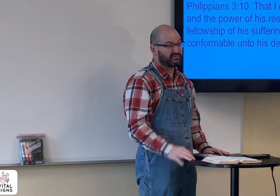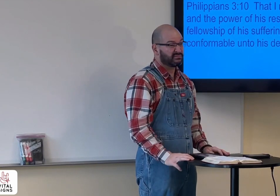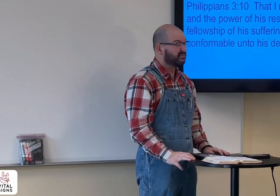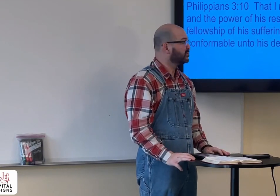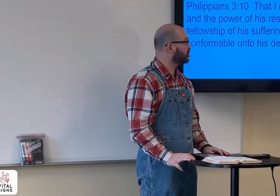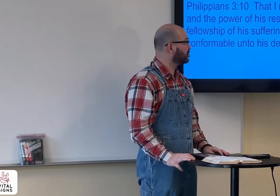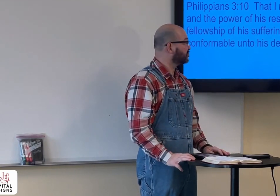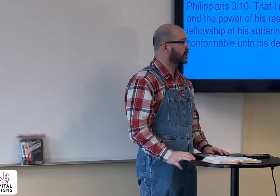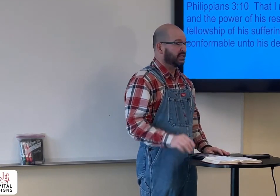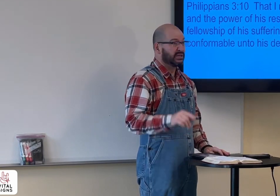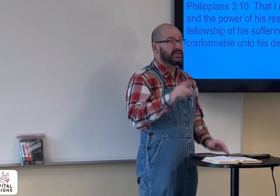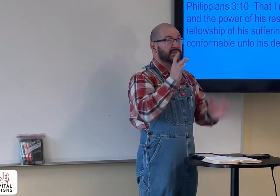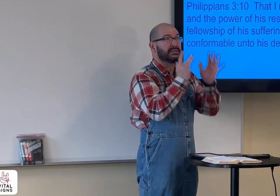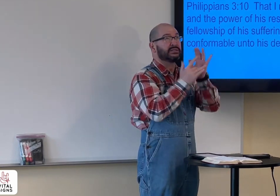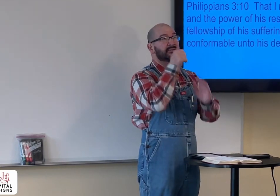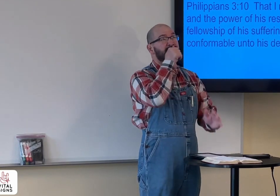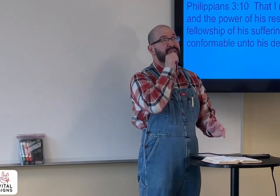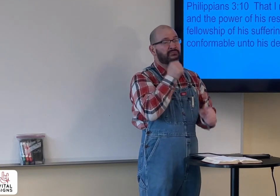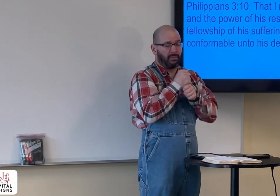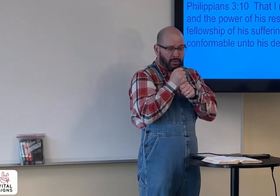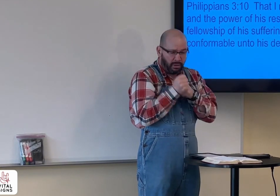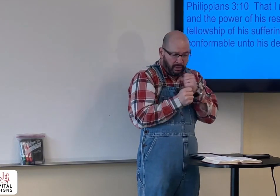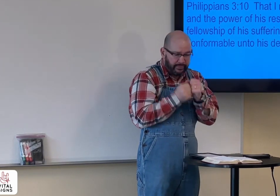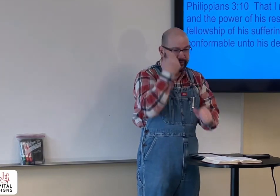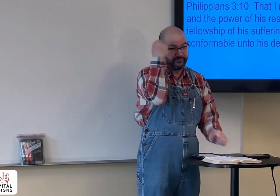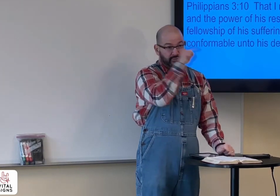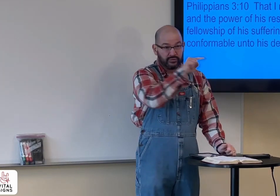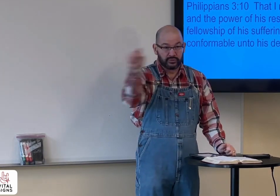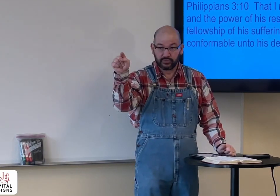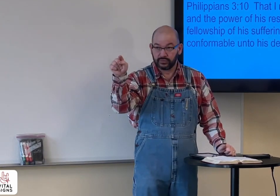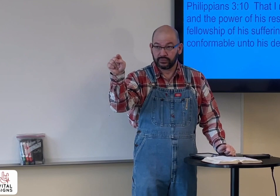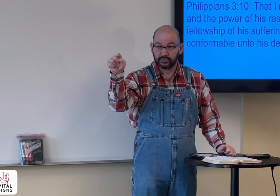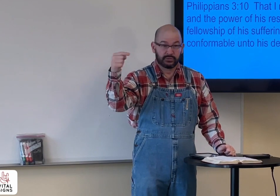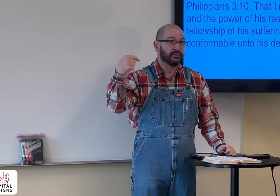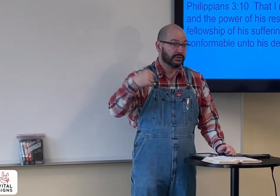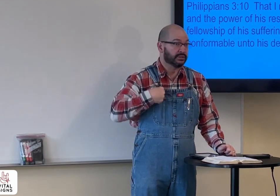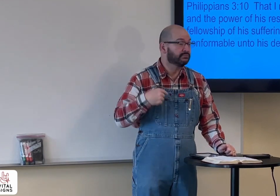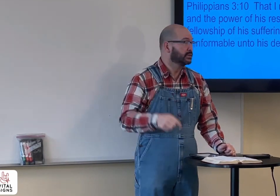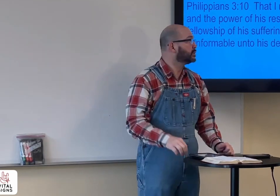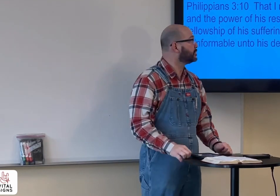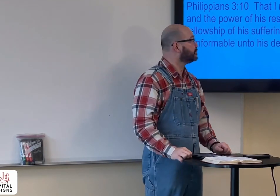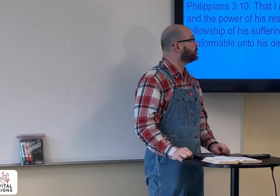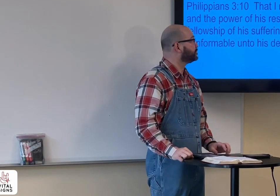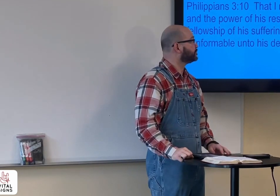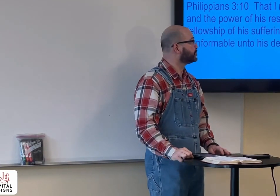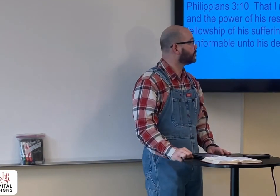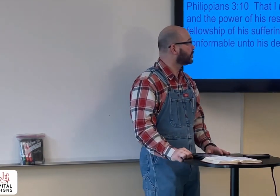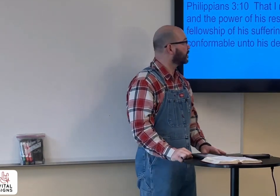Yeah, that was awful. That was real suffering. Just, He suffered for you and for me.